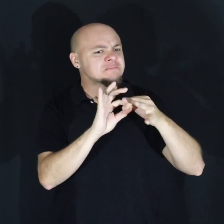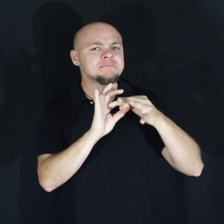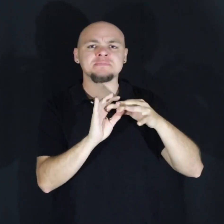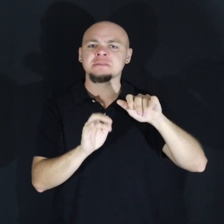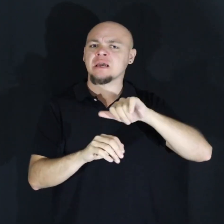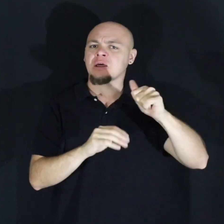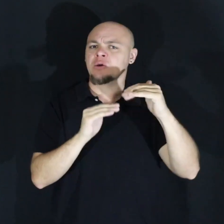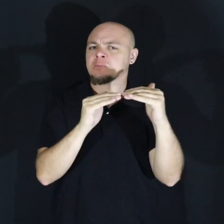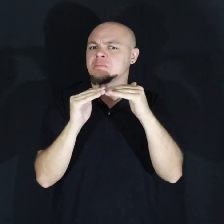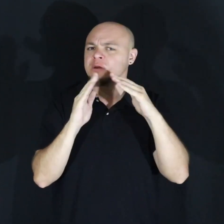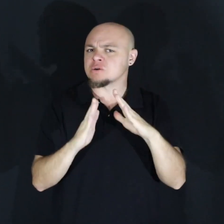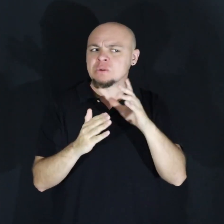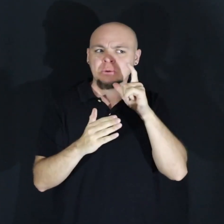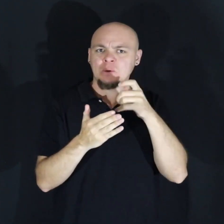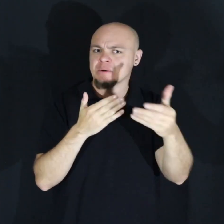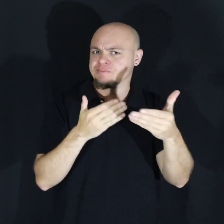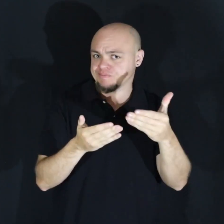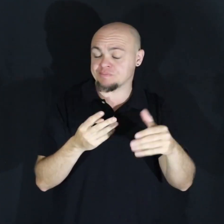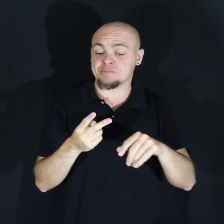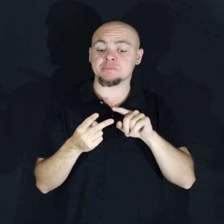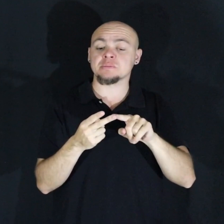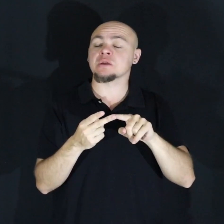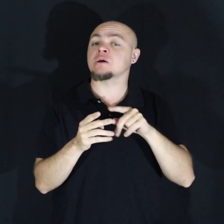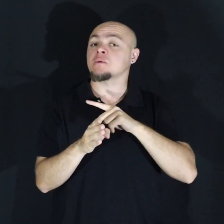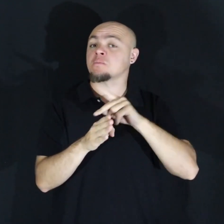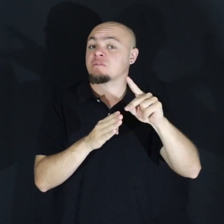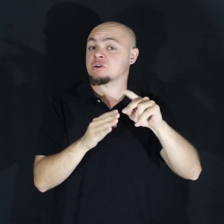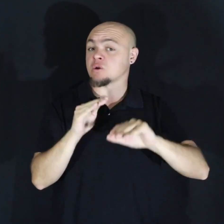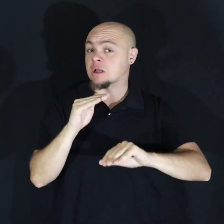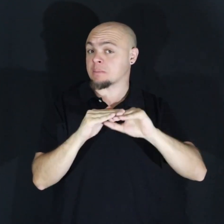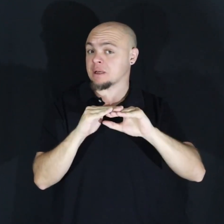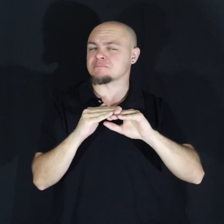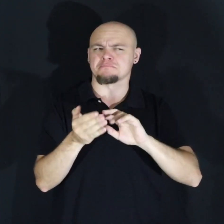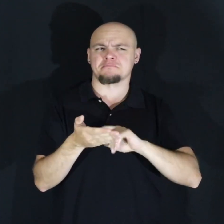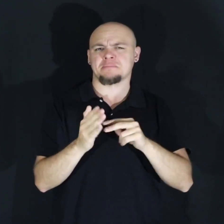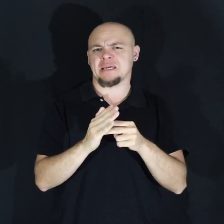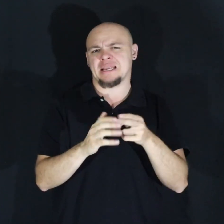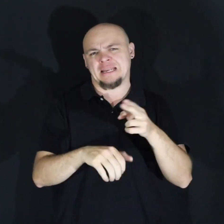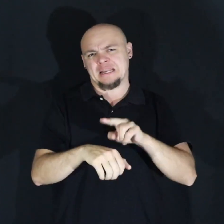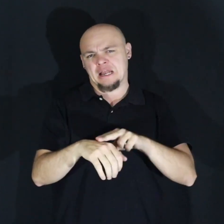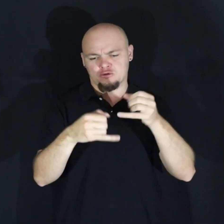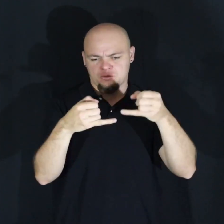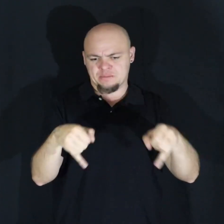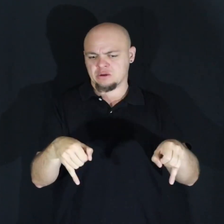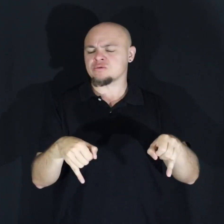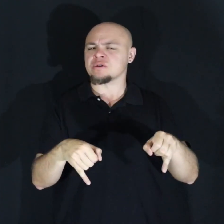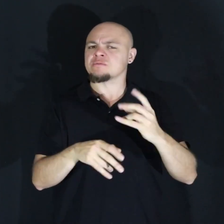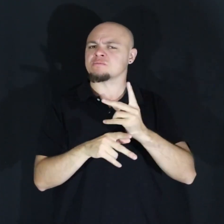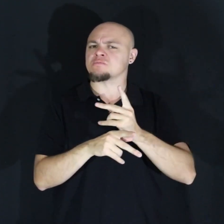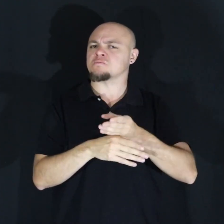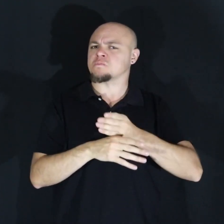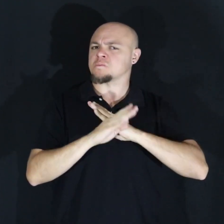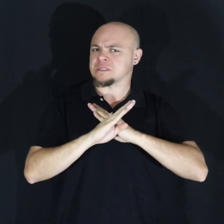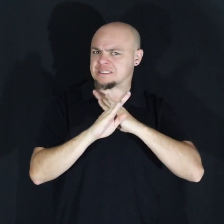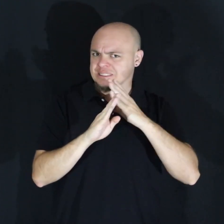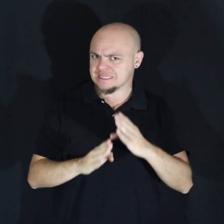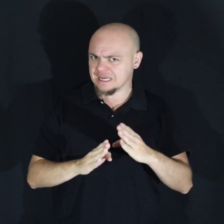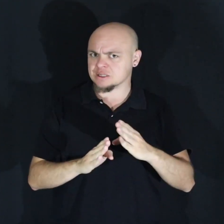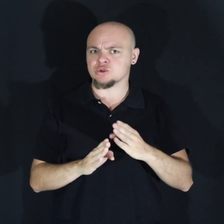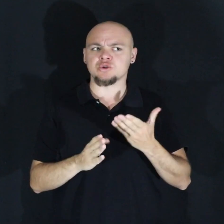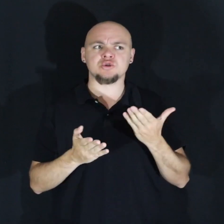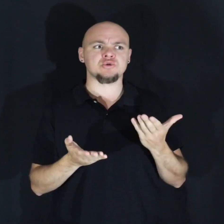other colleagues, whoever it may be. Professional opacity, of course, being the natural boundaries that do need to exist in order to protect us as well as